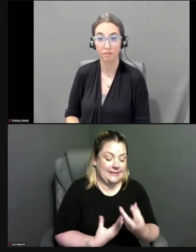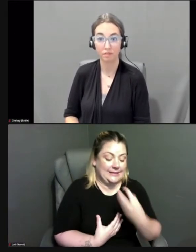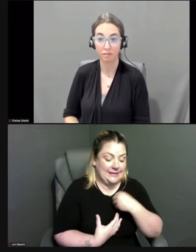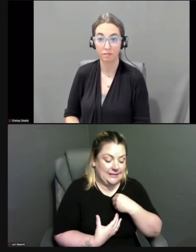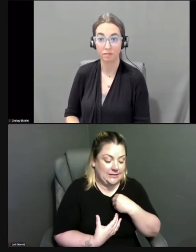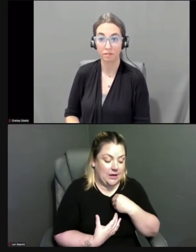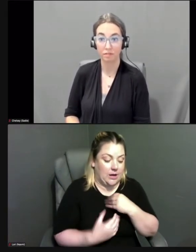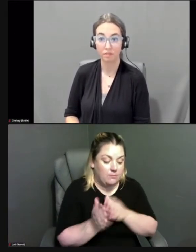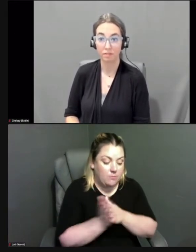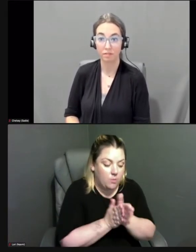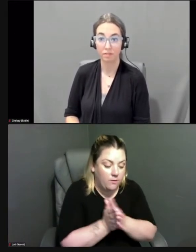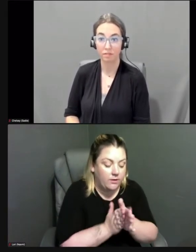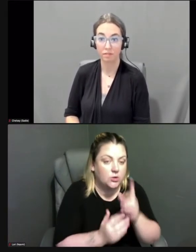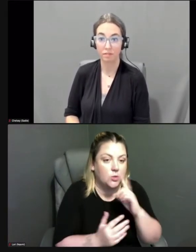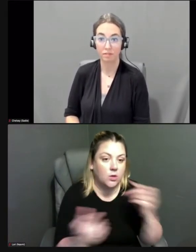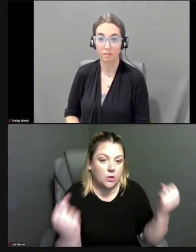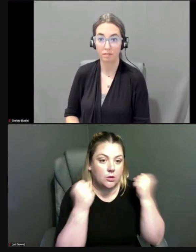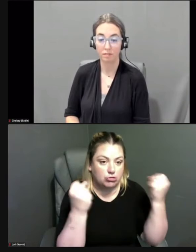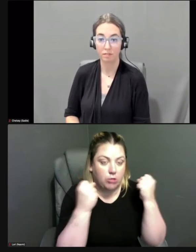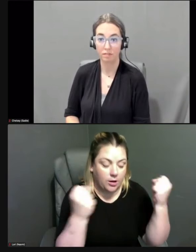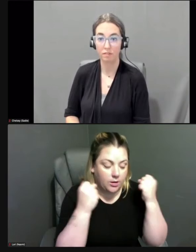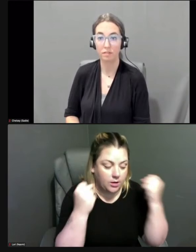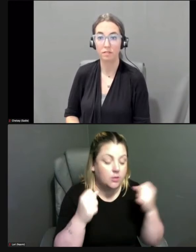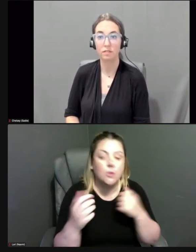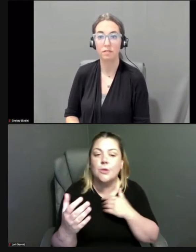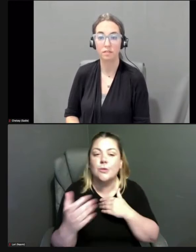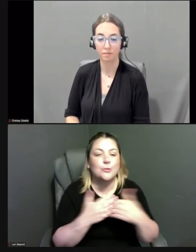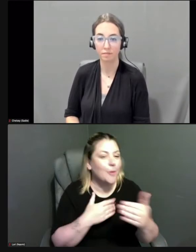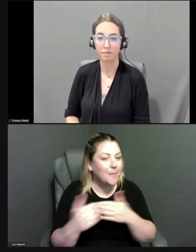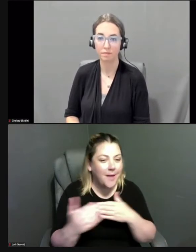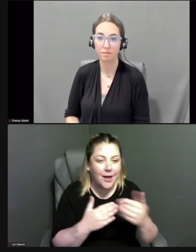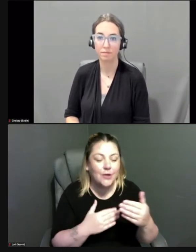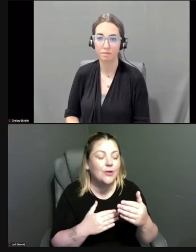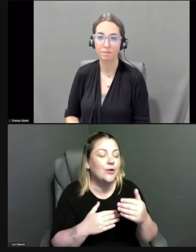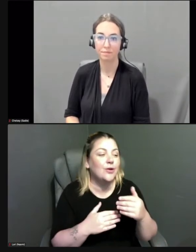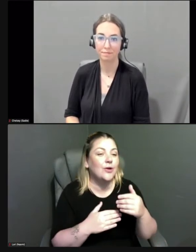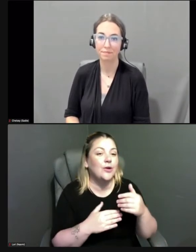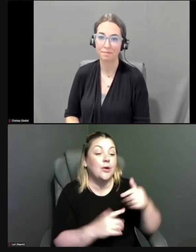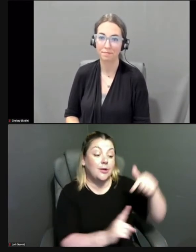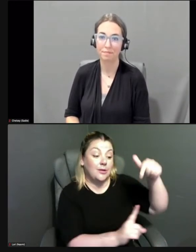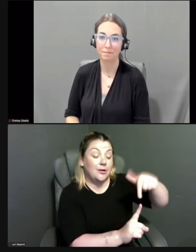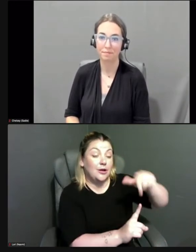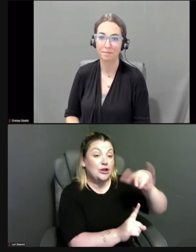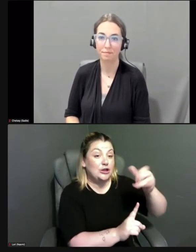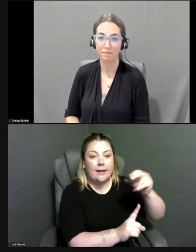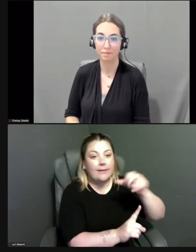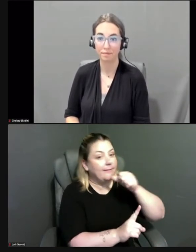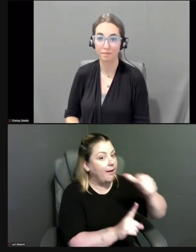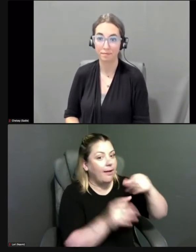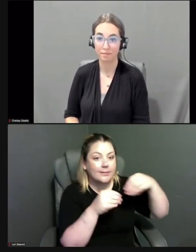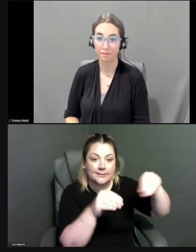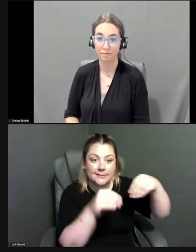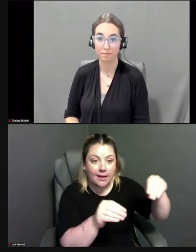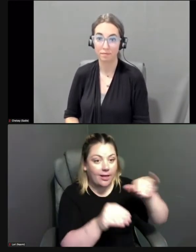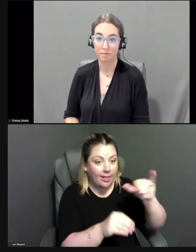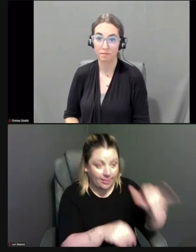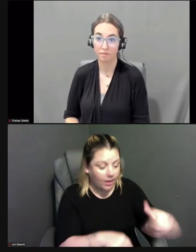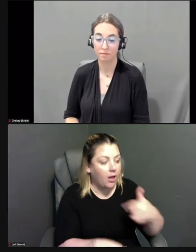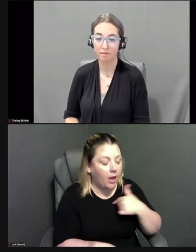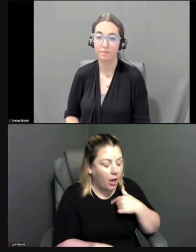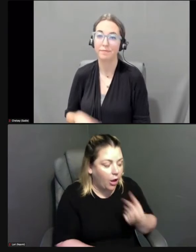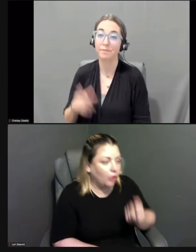training, even though I was getting the information from a place that totally didn't market it that way. Right.